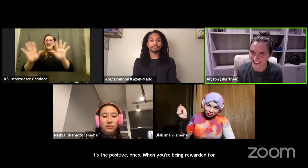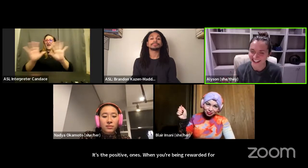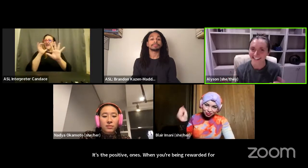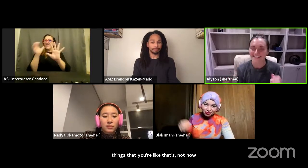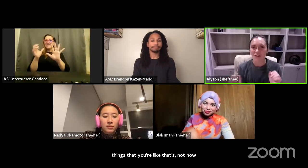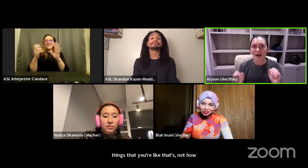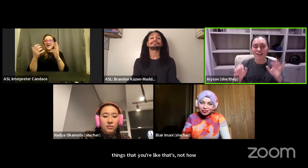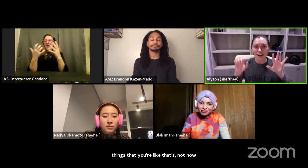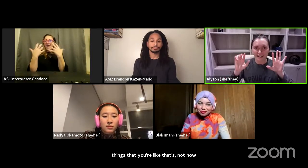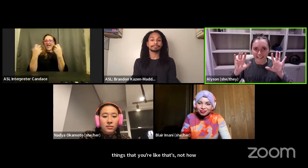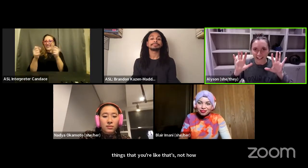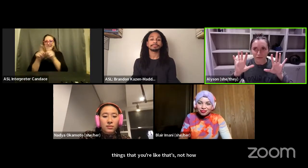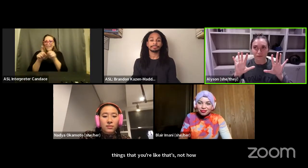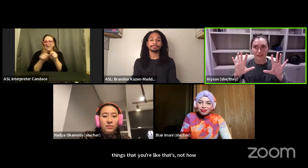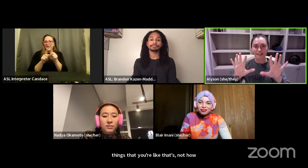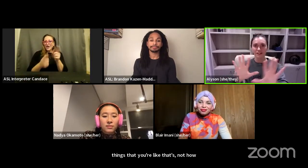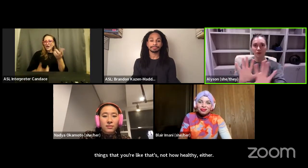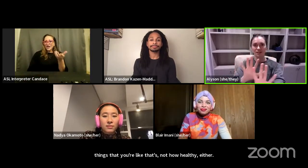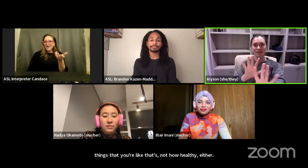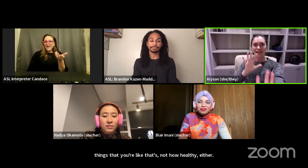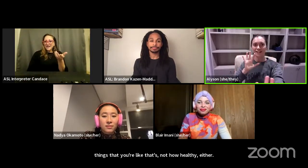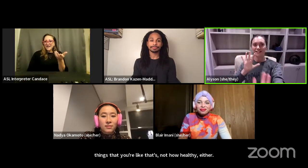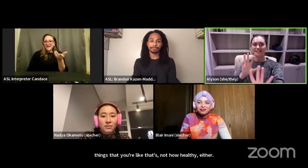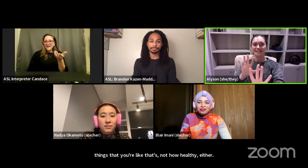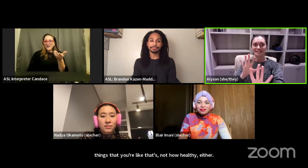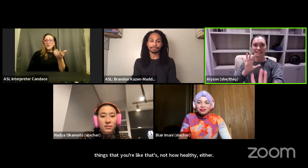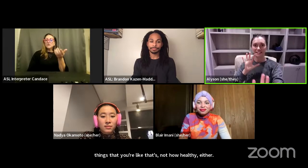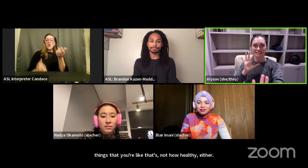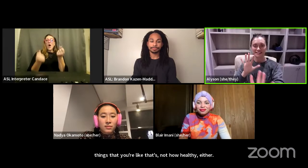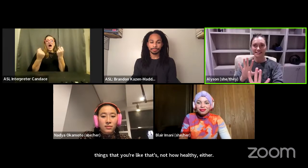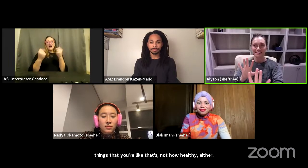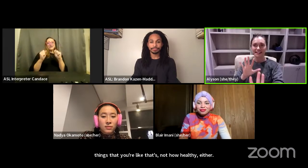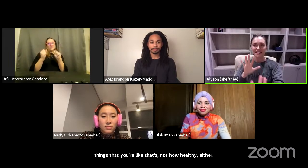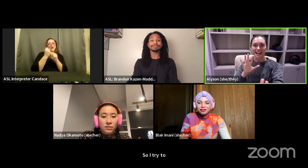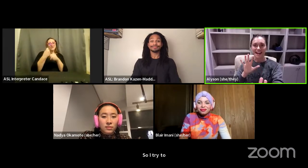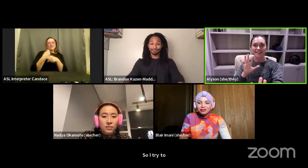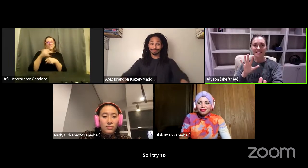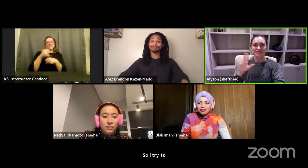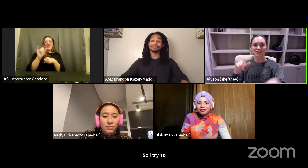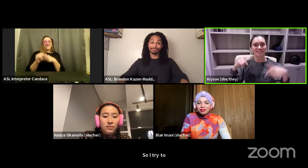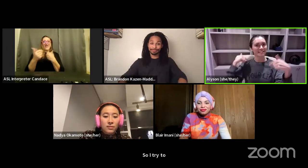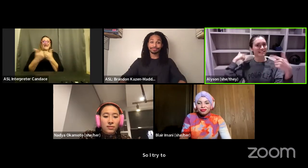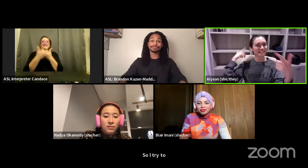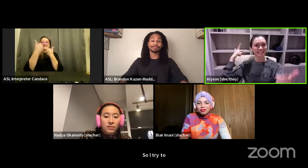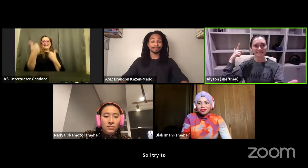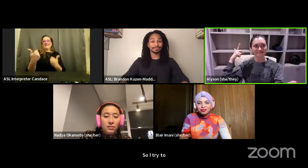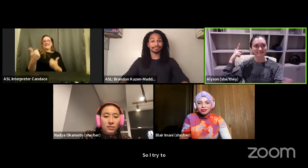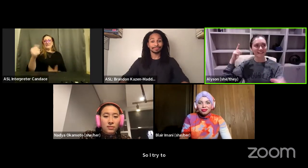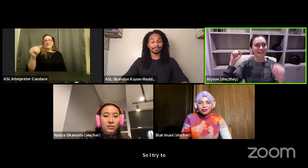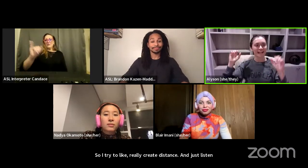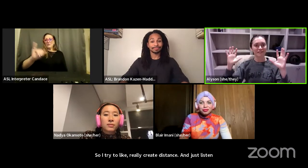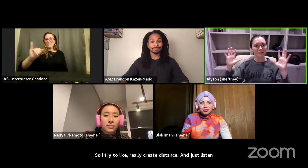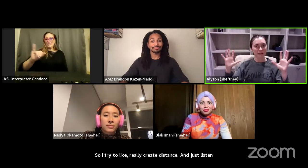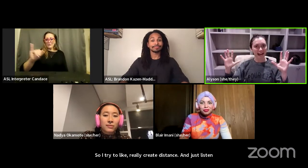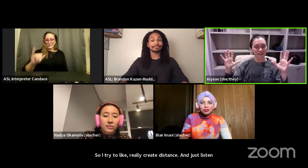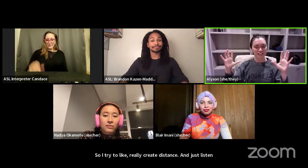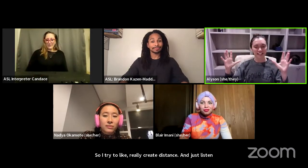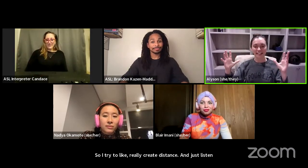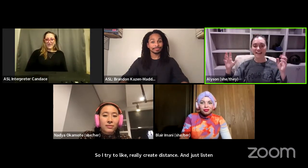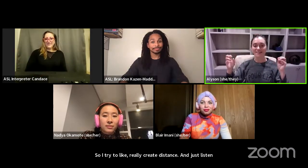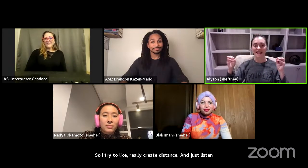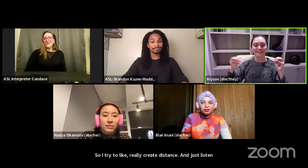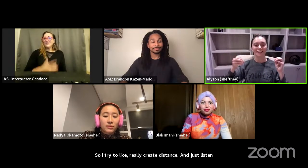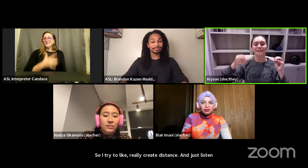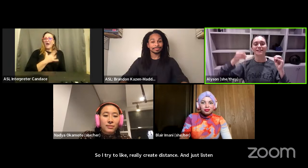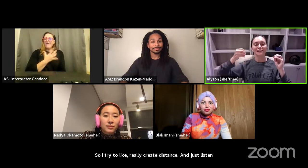either. So I try to like really create distance and just listen, have